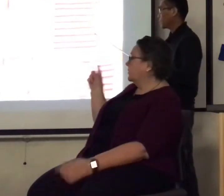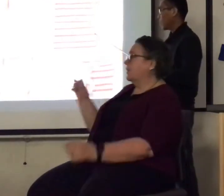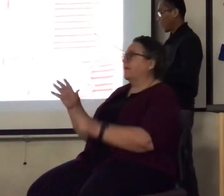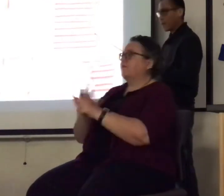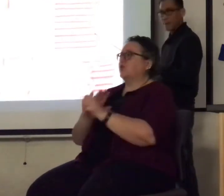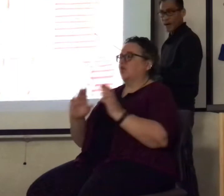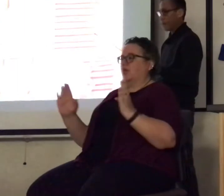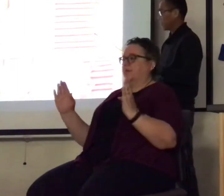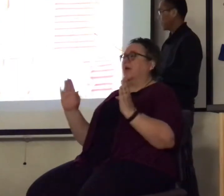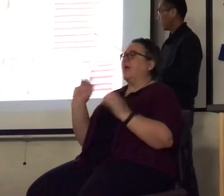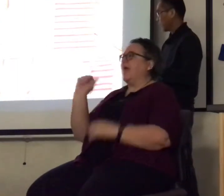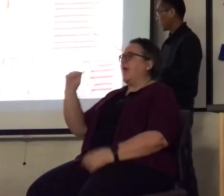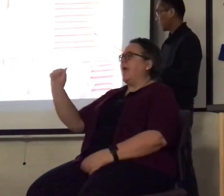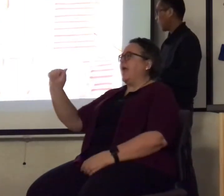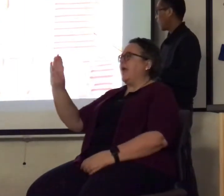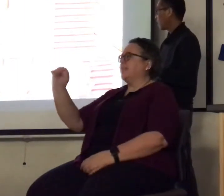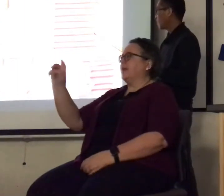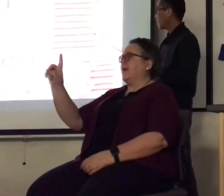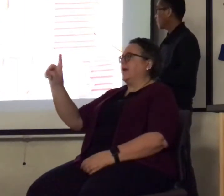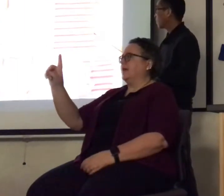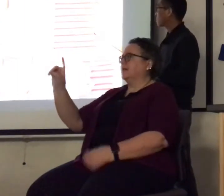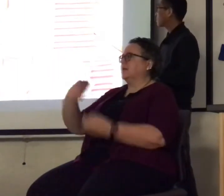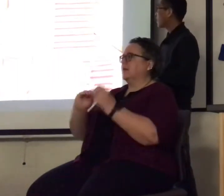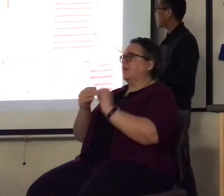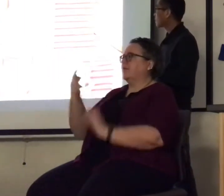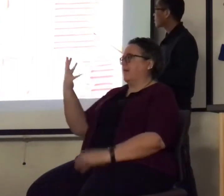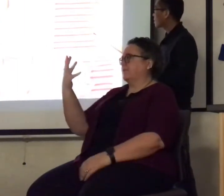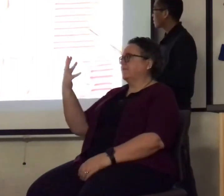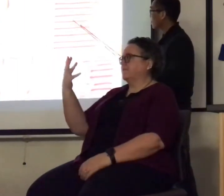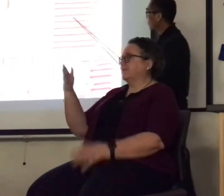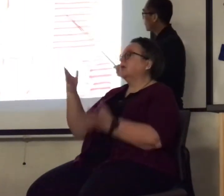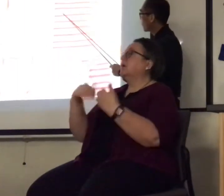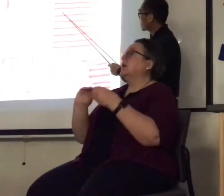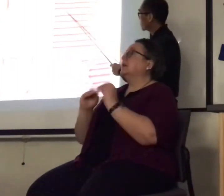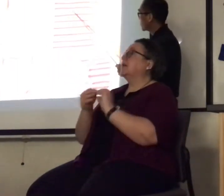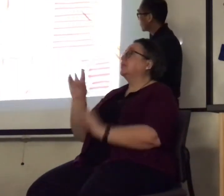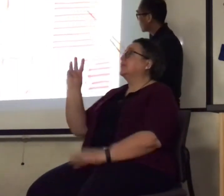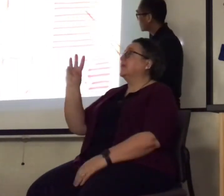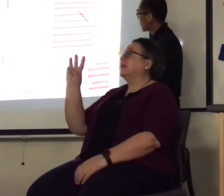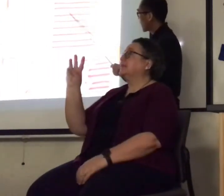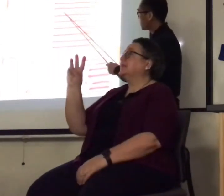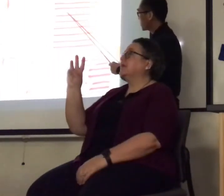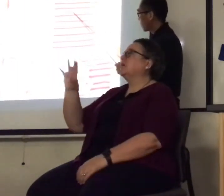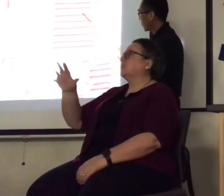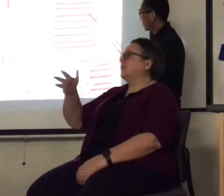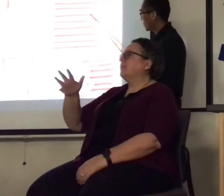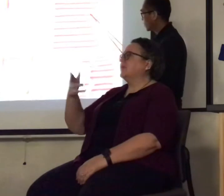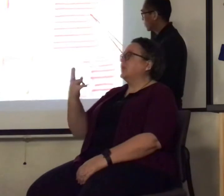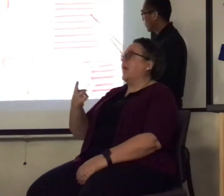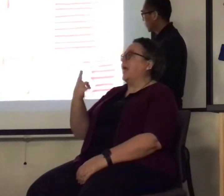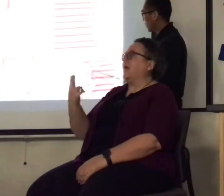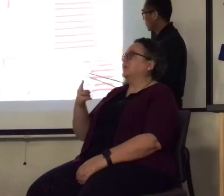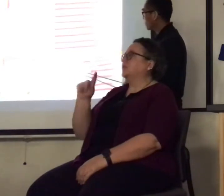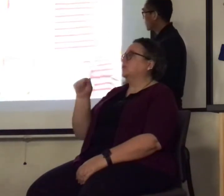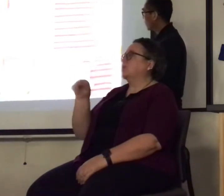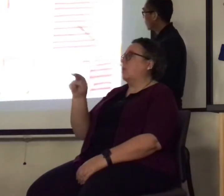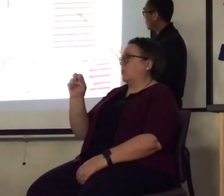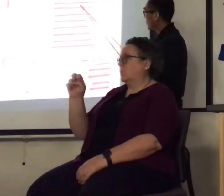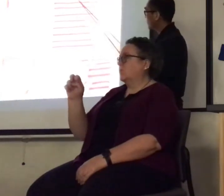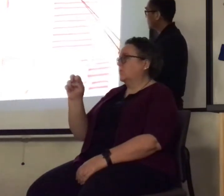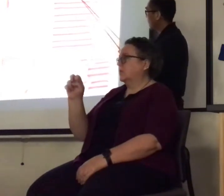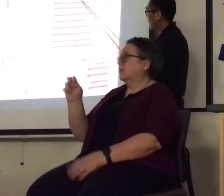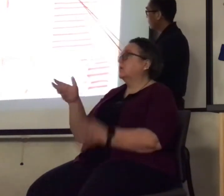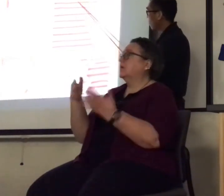which is A band, number 5. Number 6 pretty much is the H zone, and number